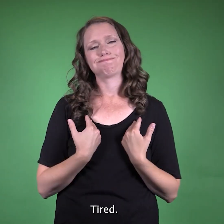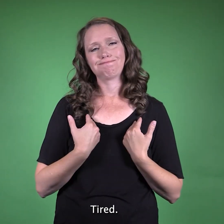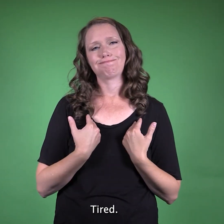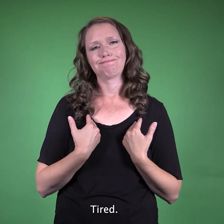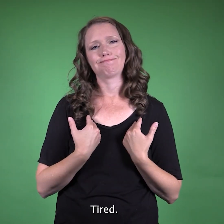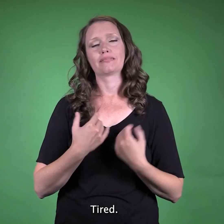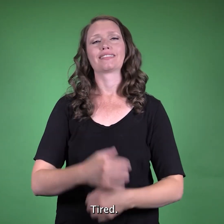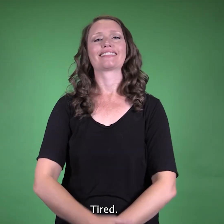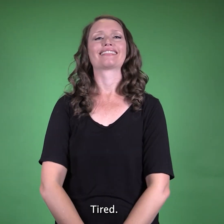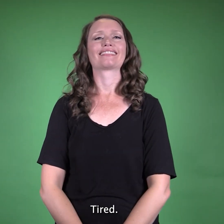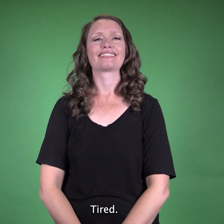Tired.